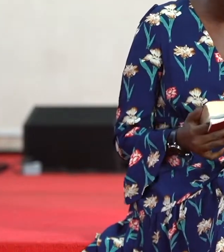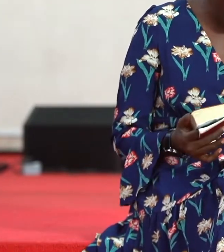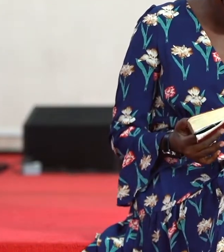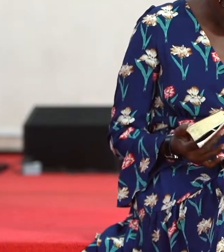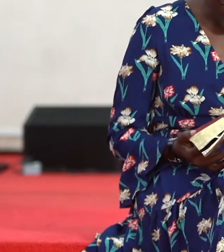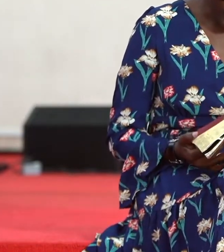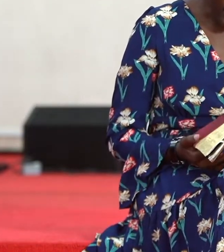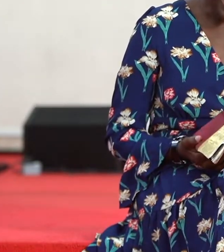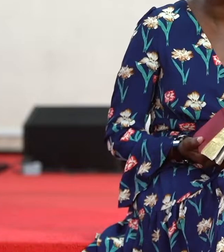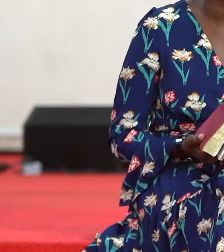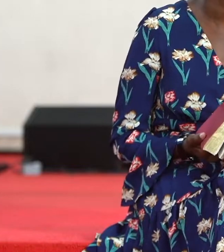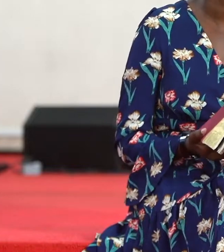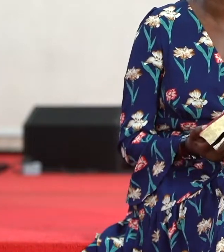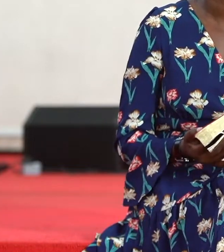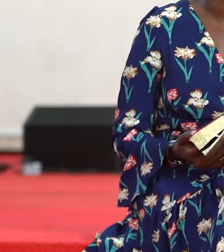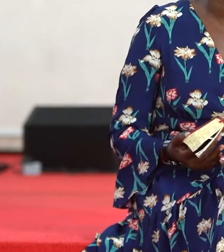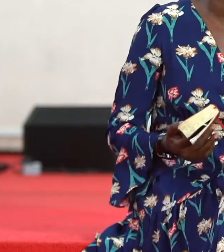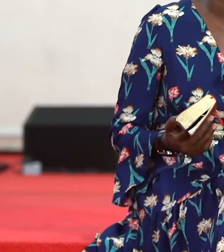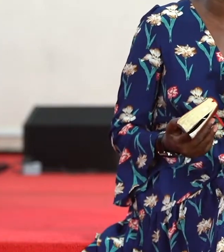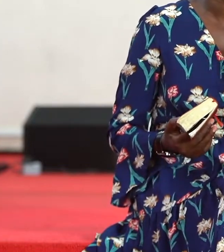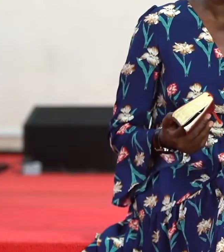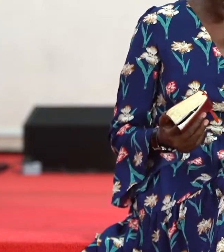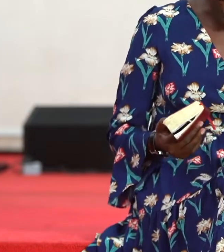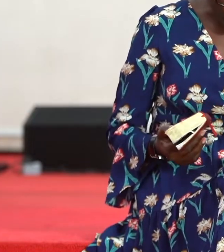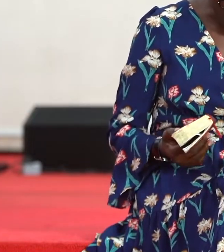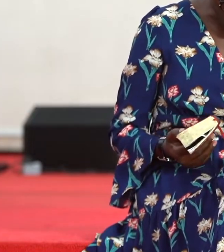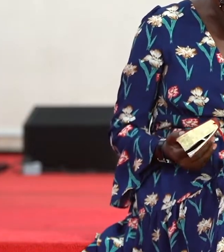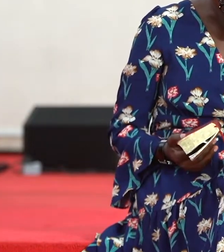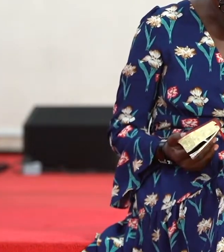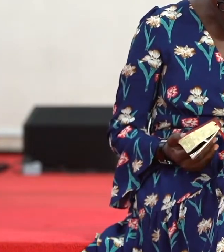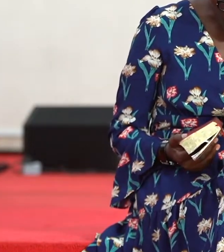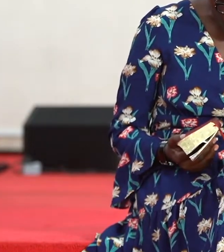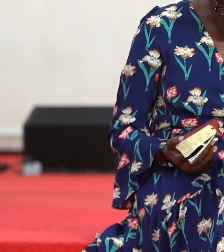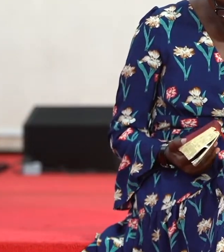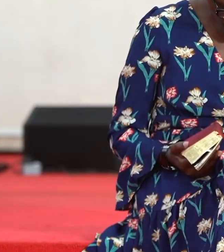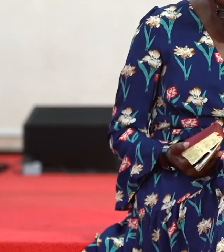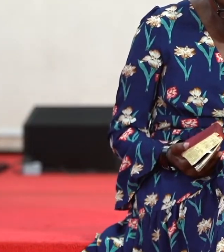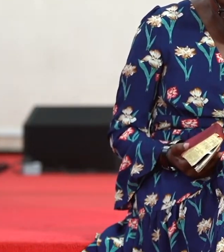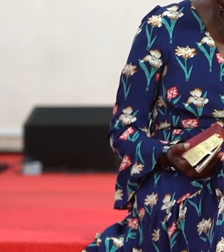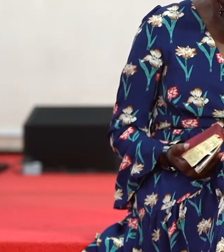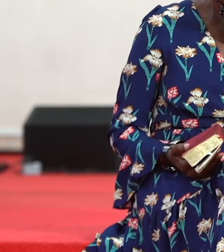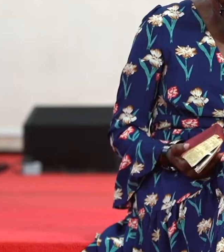that believed, he gave them the right to be the children of God. So,